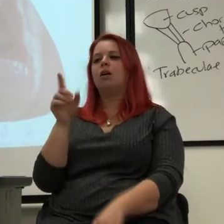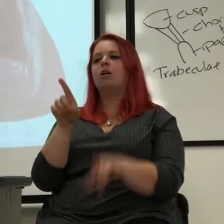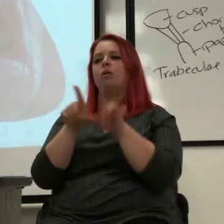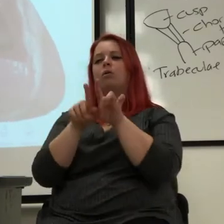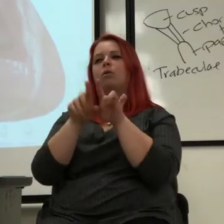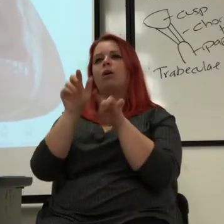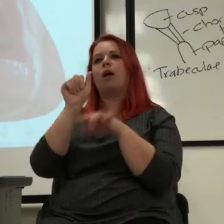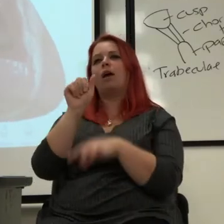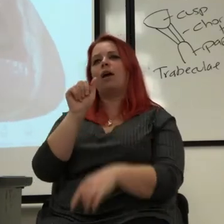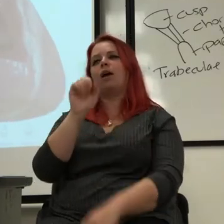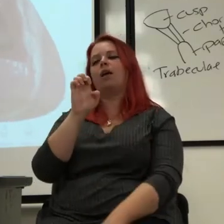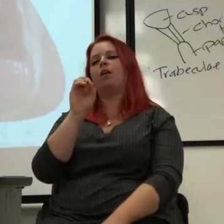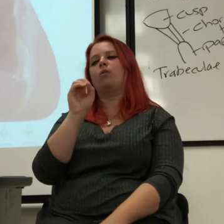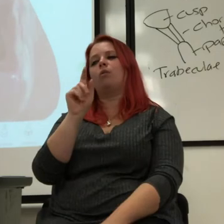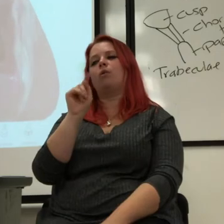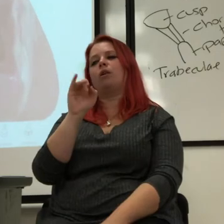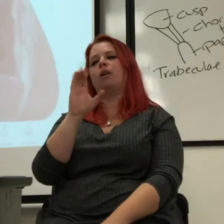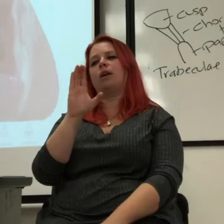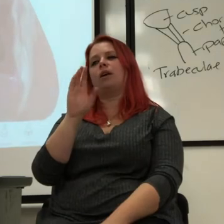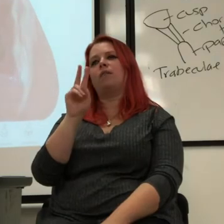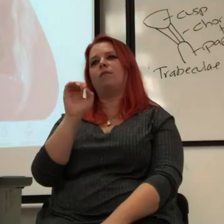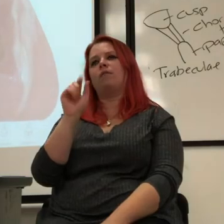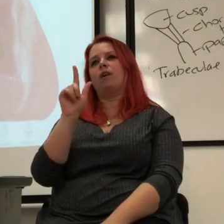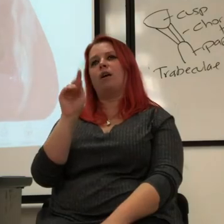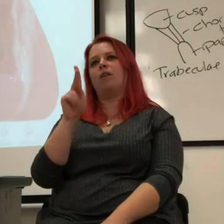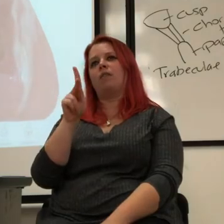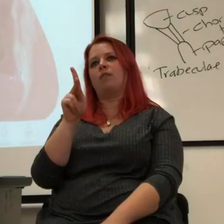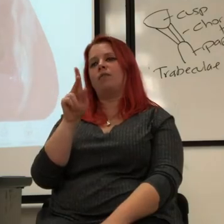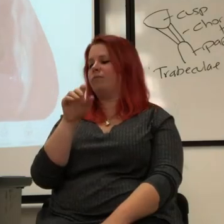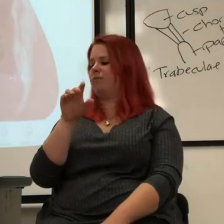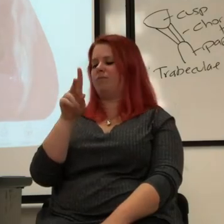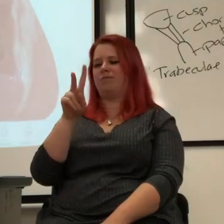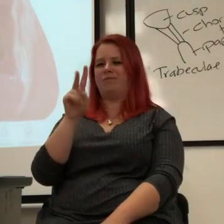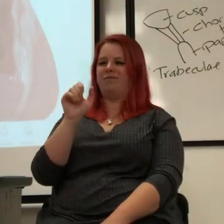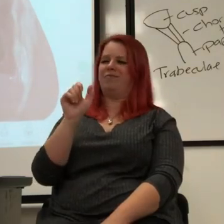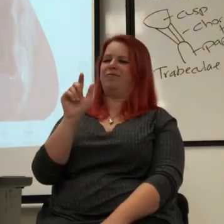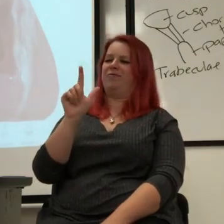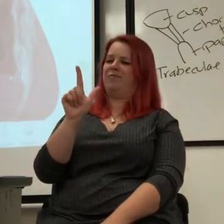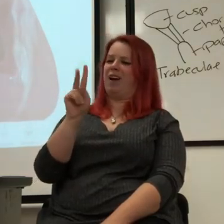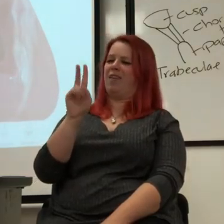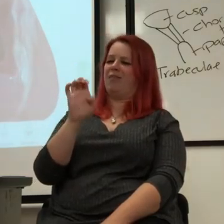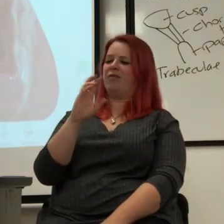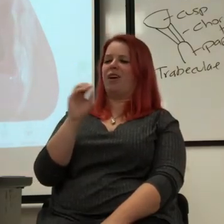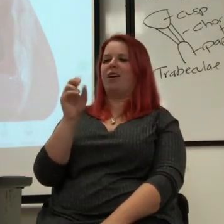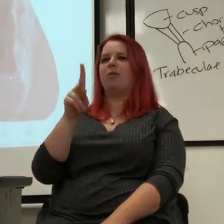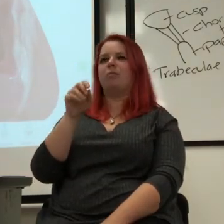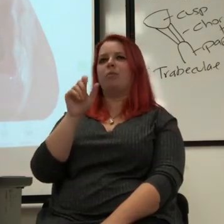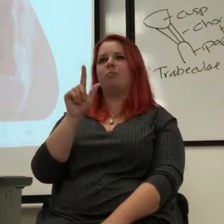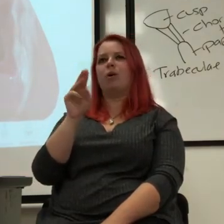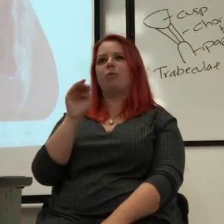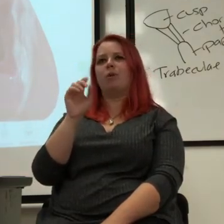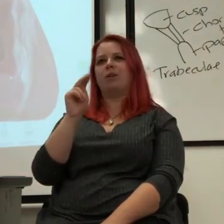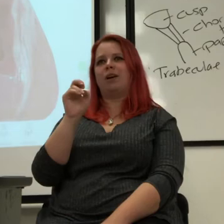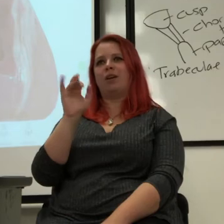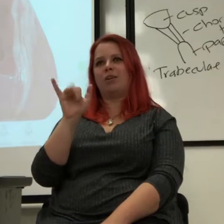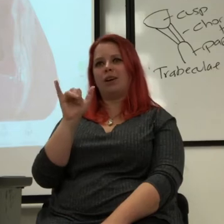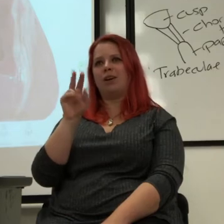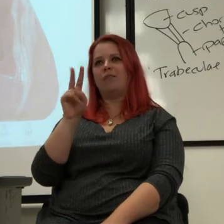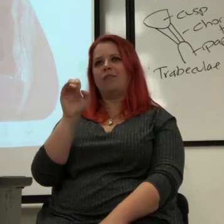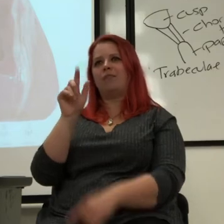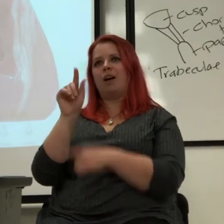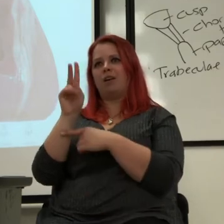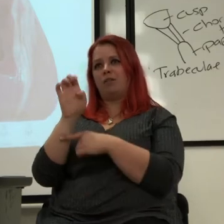aortic valve and pulmonary valve. See this valve right there? You gotta highlight it. That is